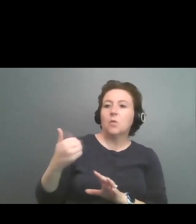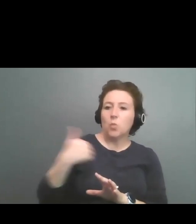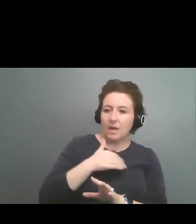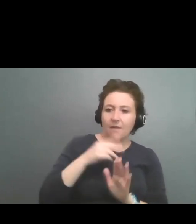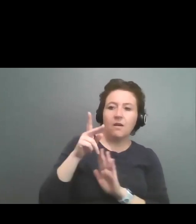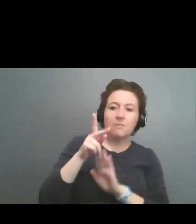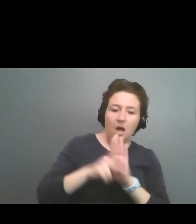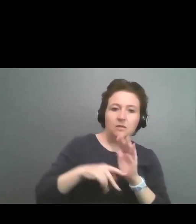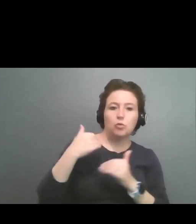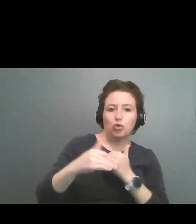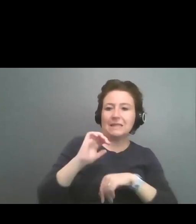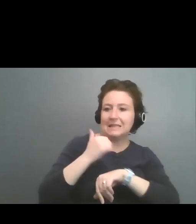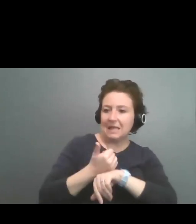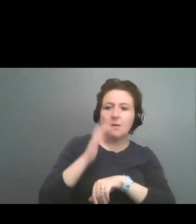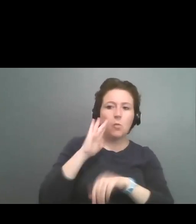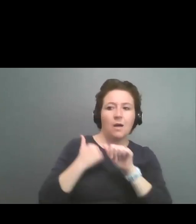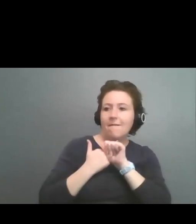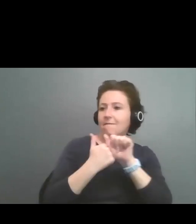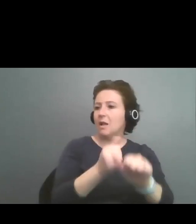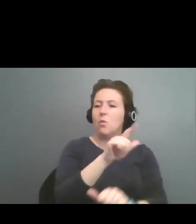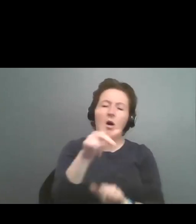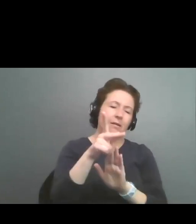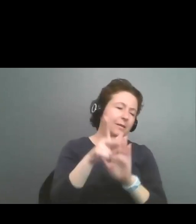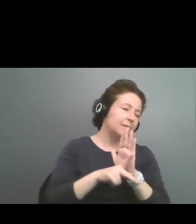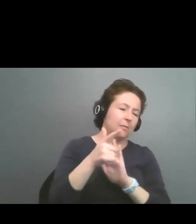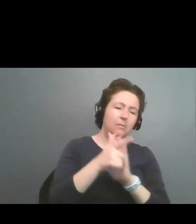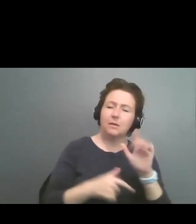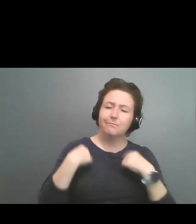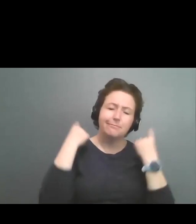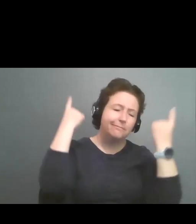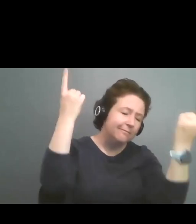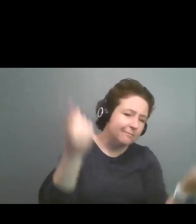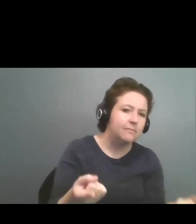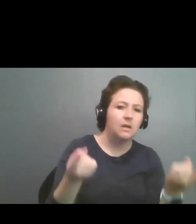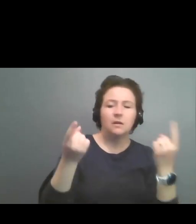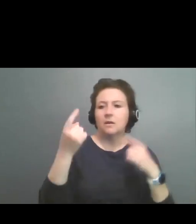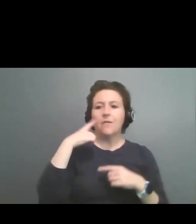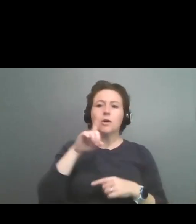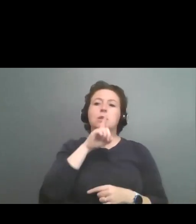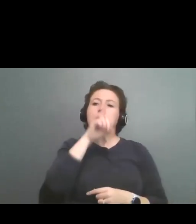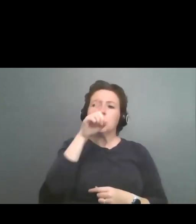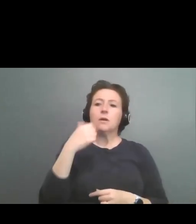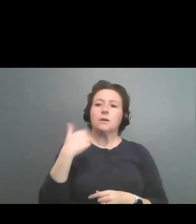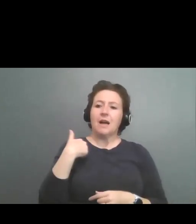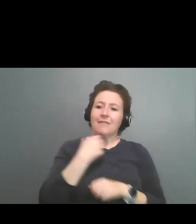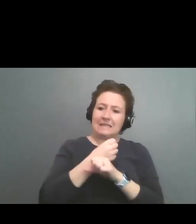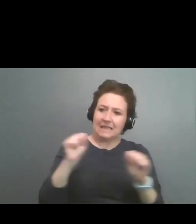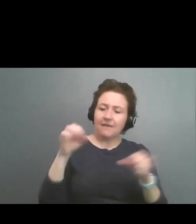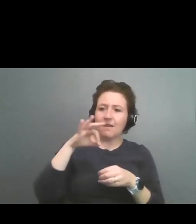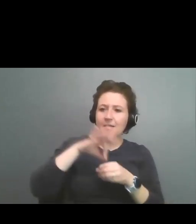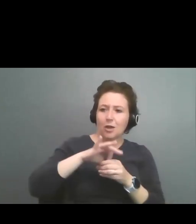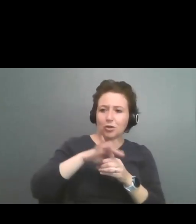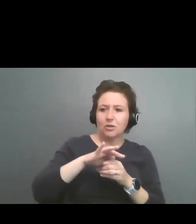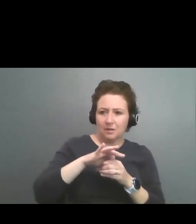in place. We're going to follow all of the same policies and procedures that we've done in the past to ensure that we have a safe election. And